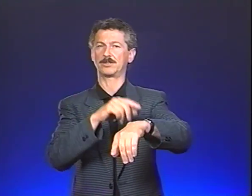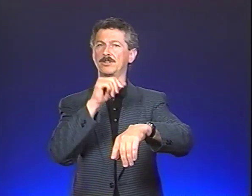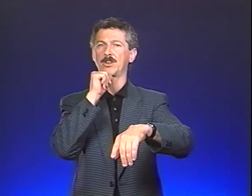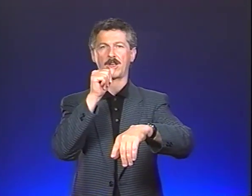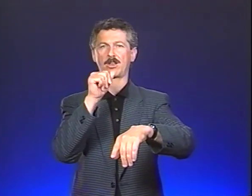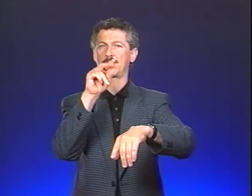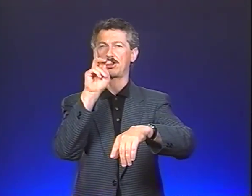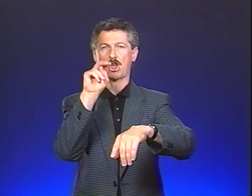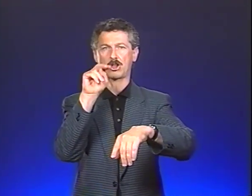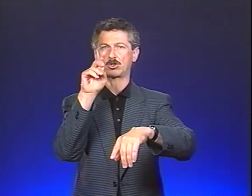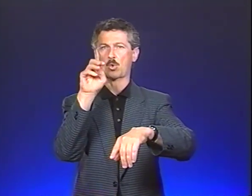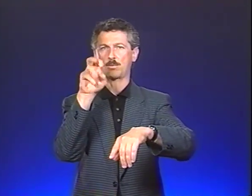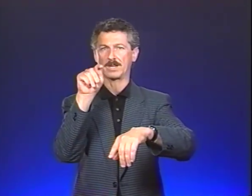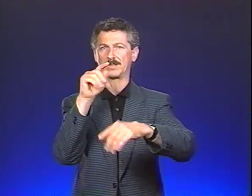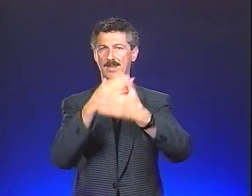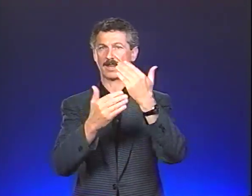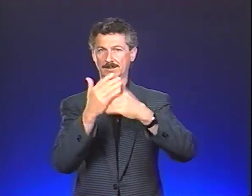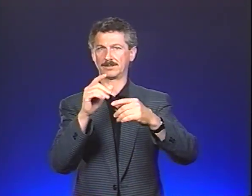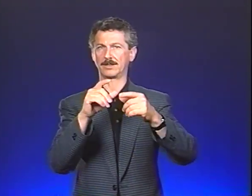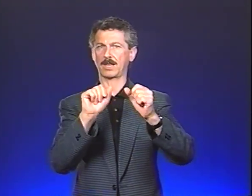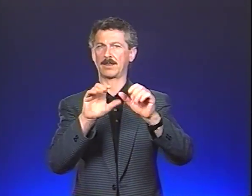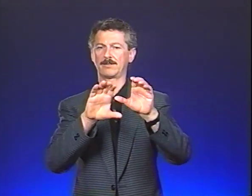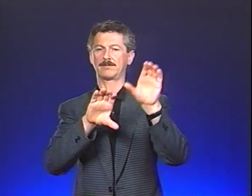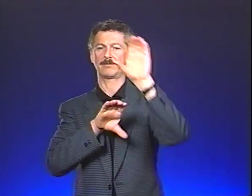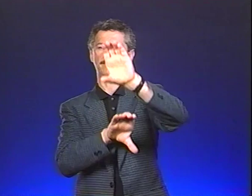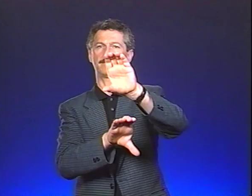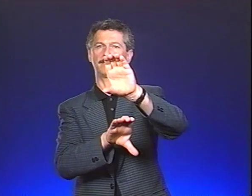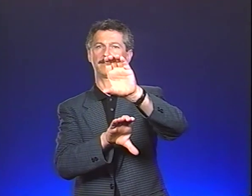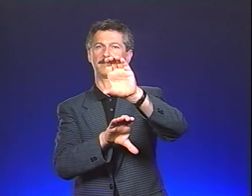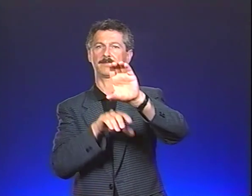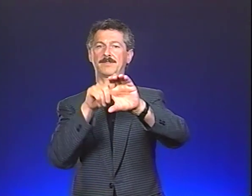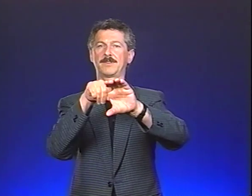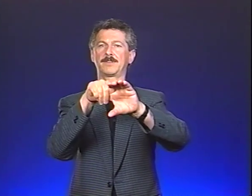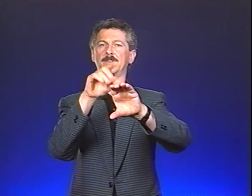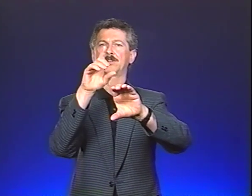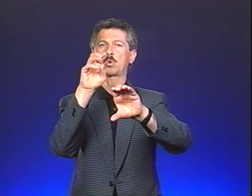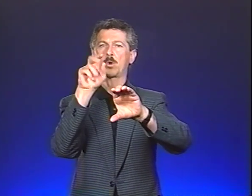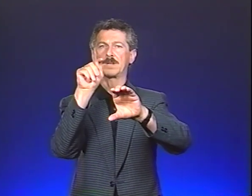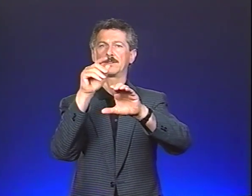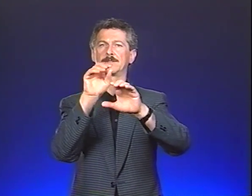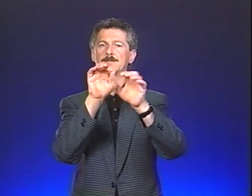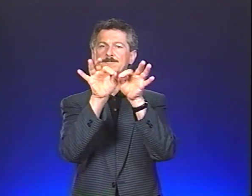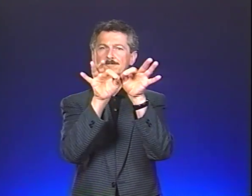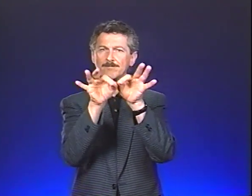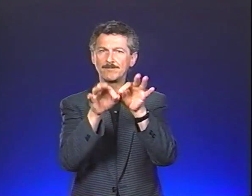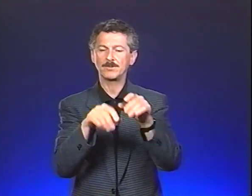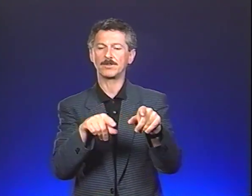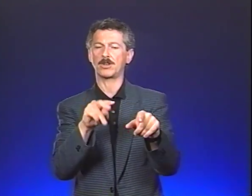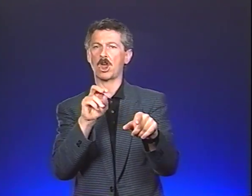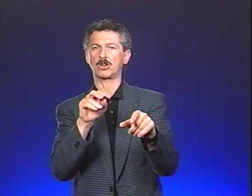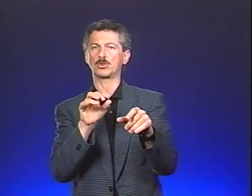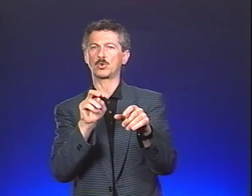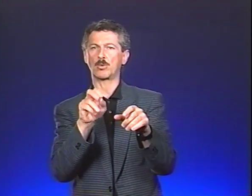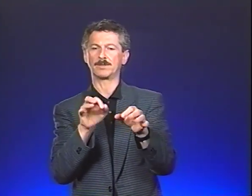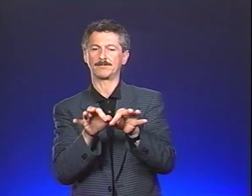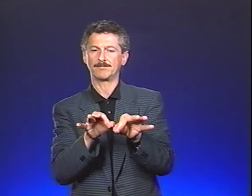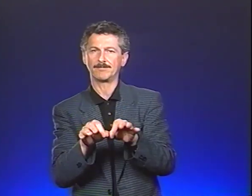Noting a two-handed sign, we need to make a distinction between the dominant hand and the non-dominant hand. The notation of the features